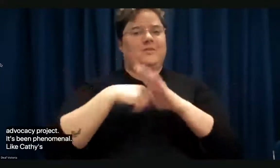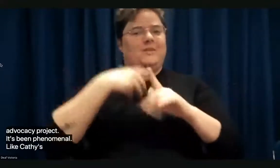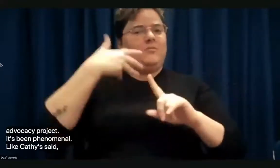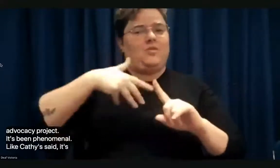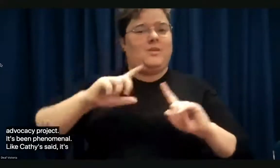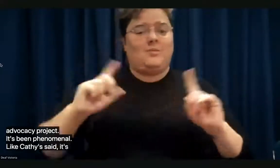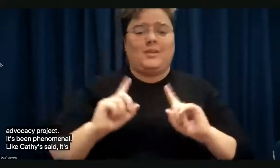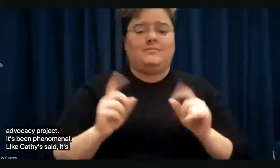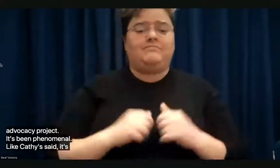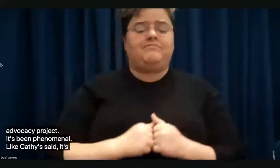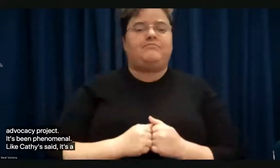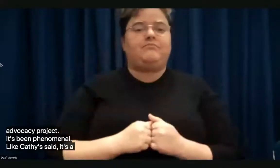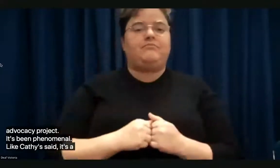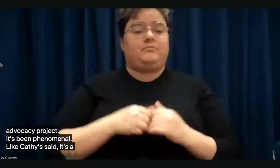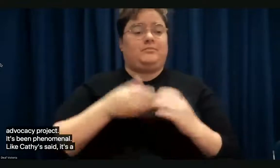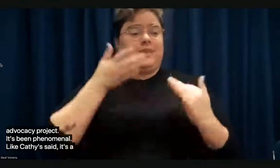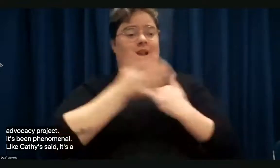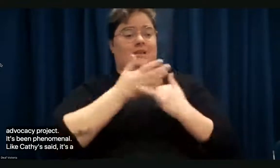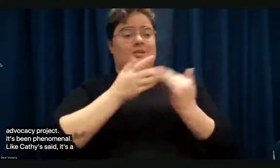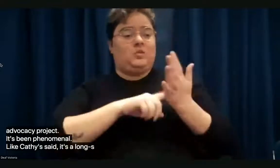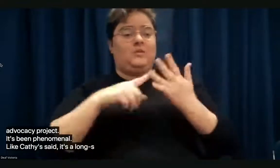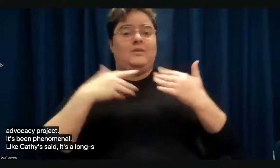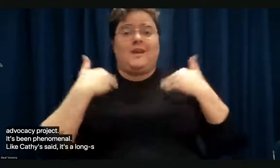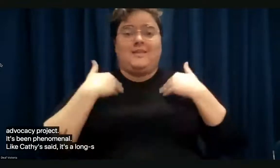accomplished so much.